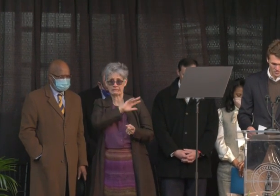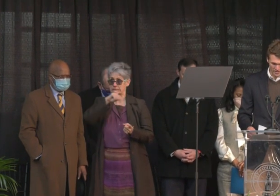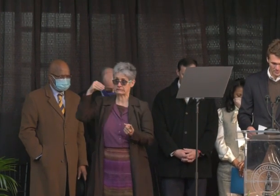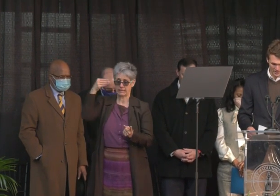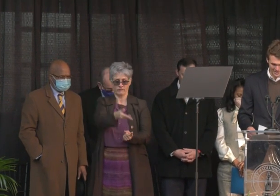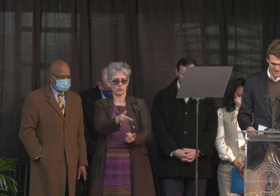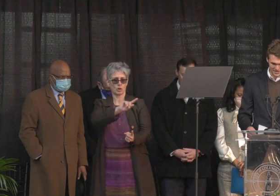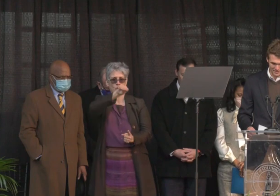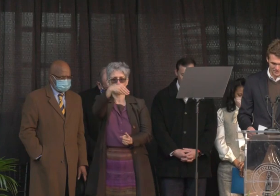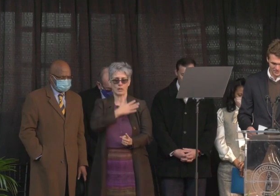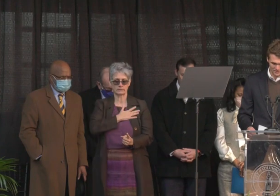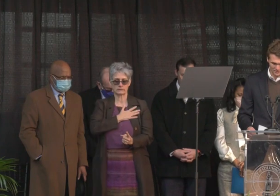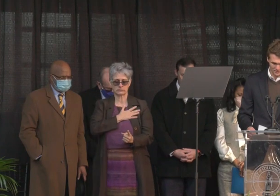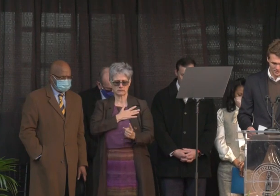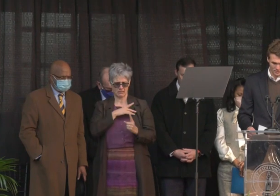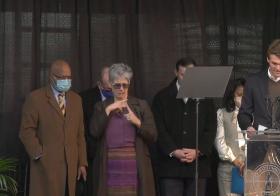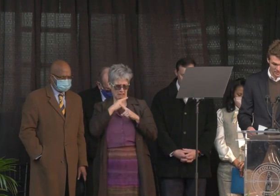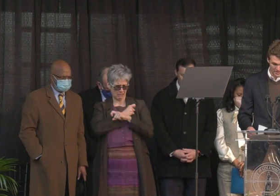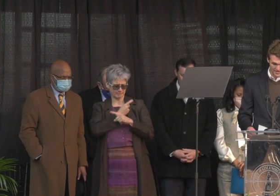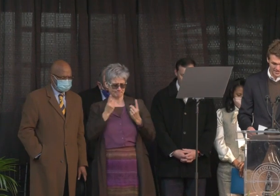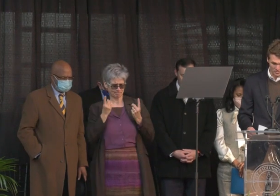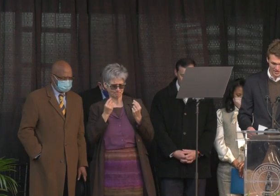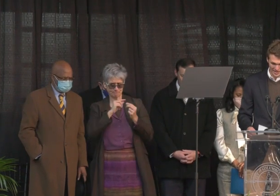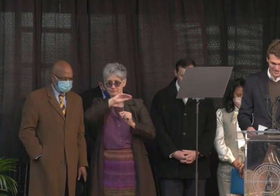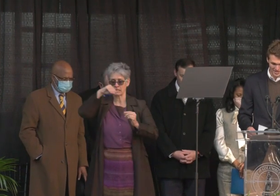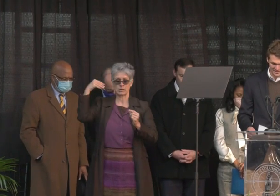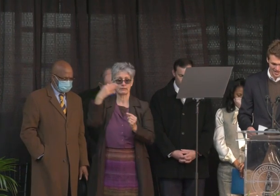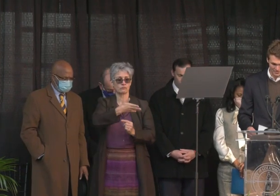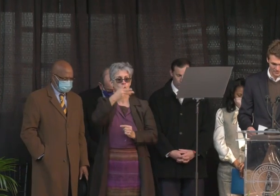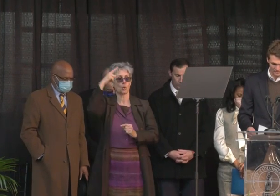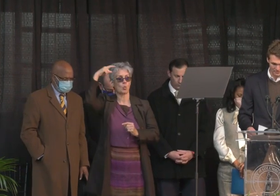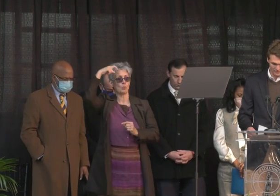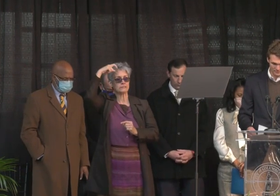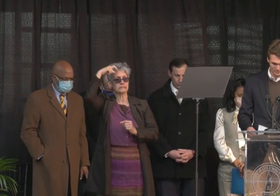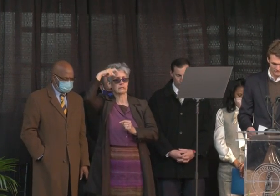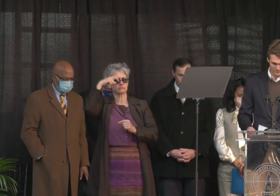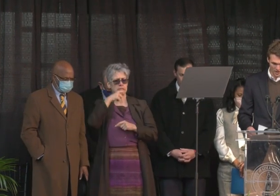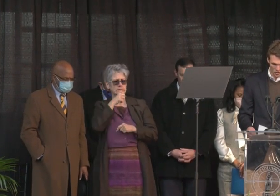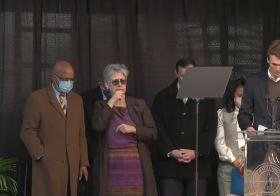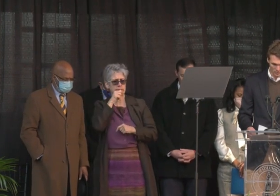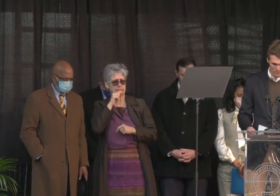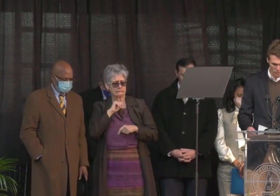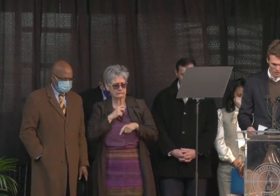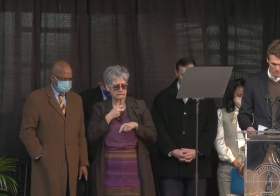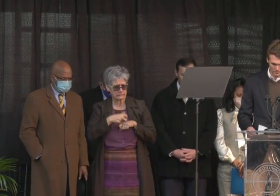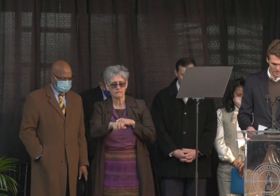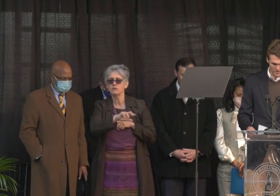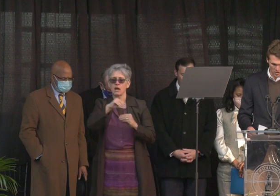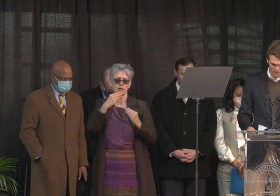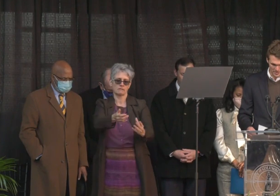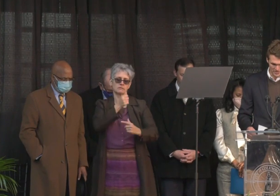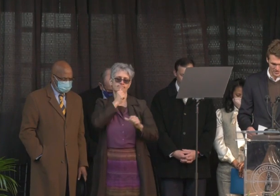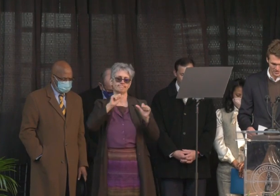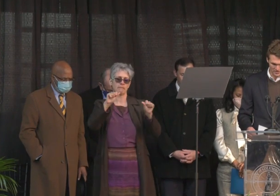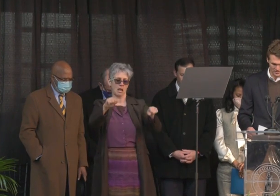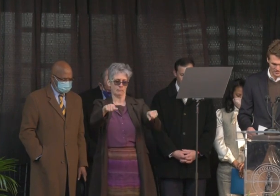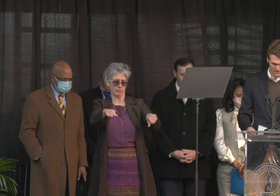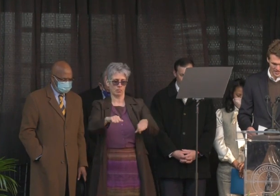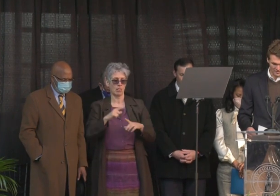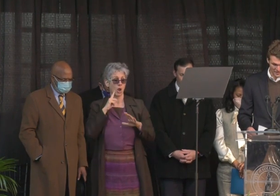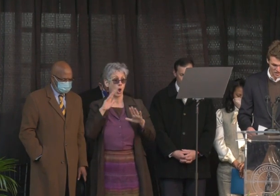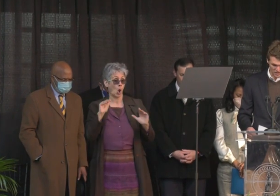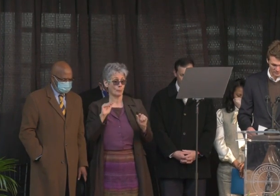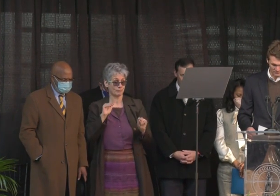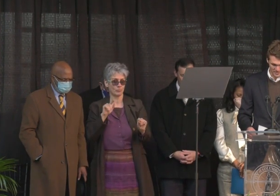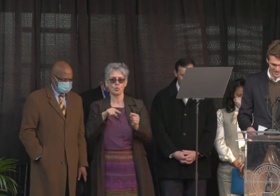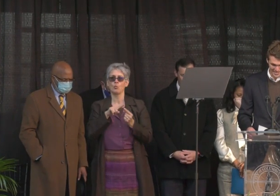are faced with complexity. Resiliency when things get tough. Hope when the world feels hopeless.